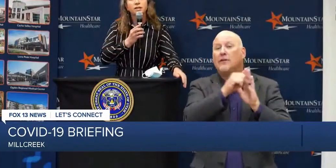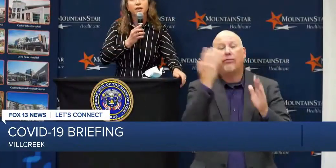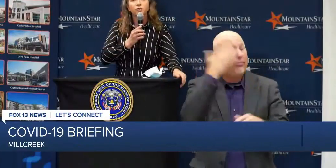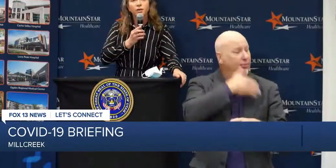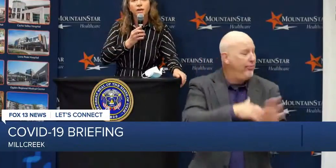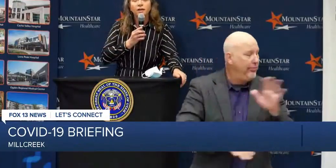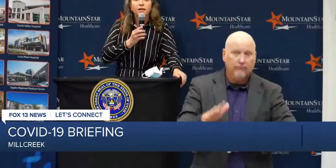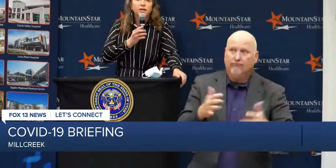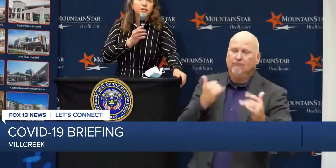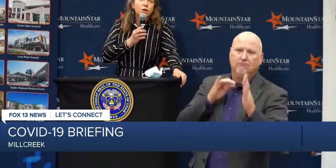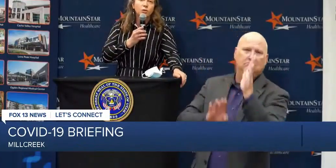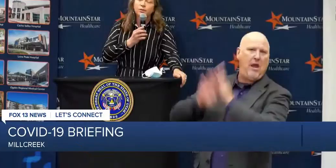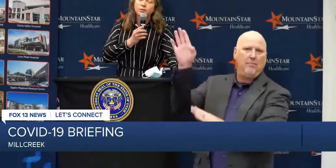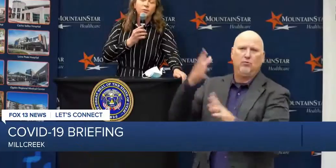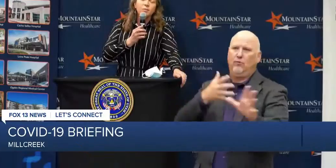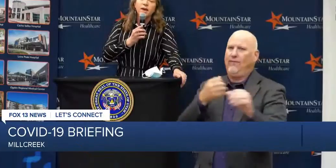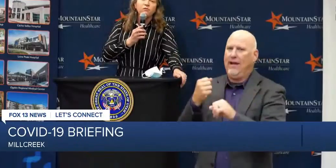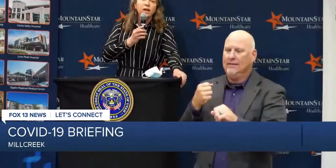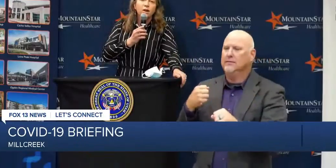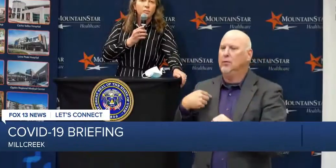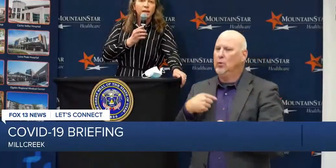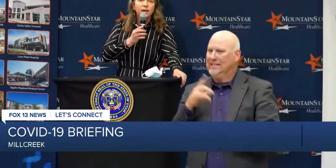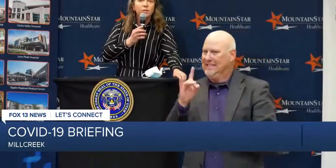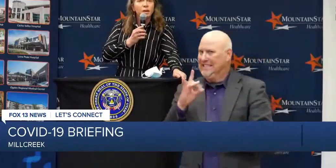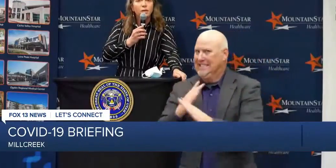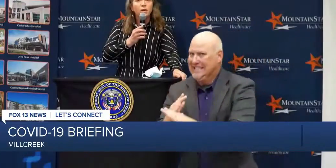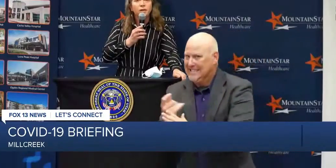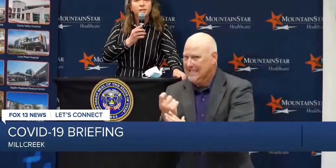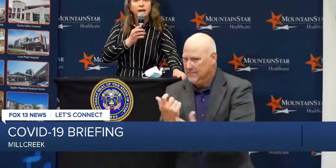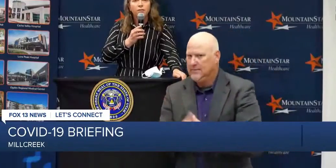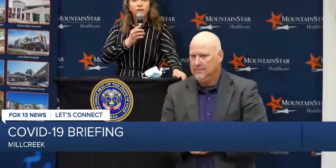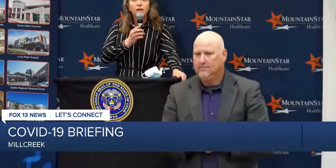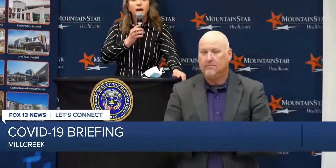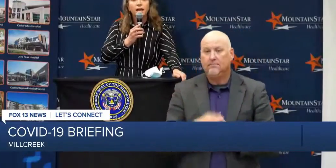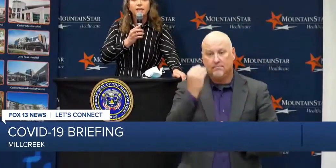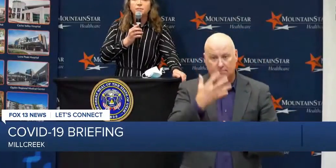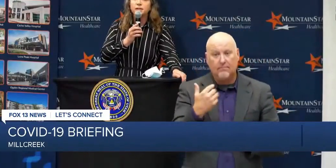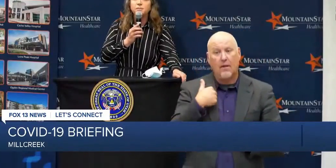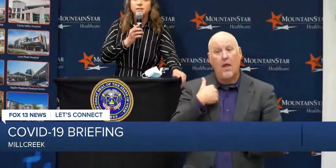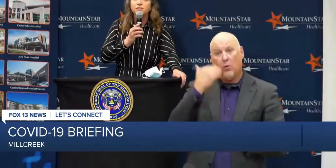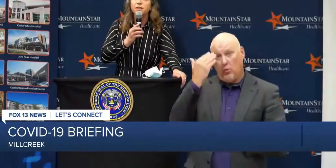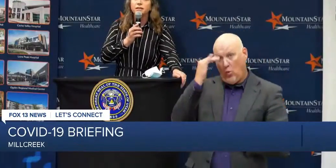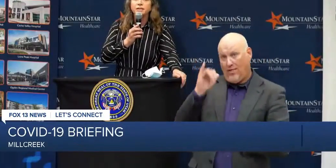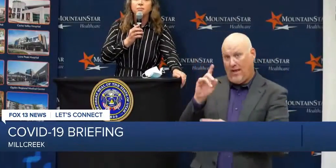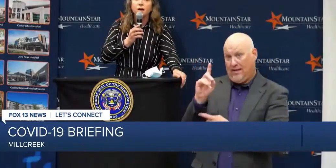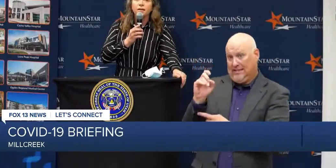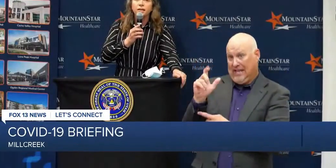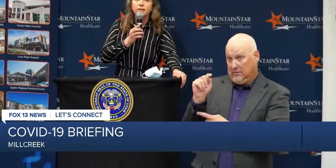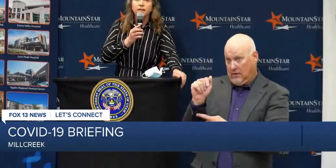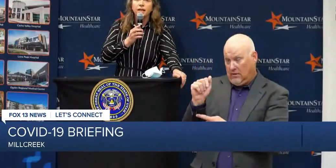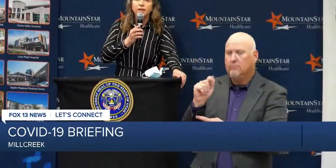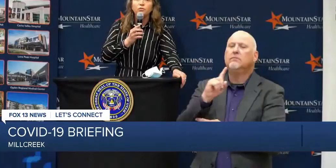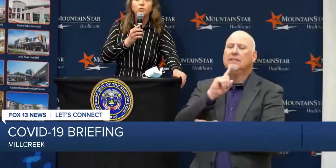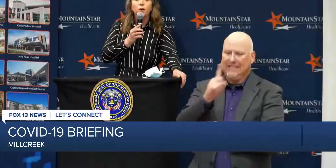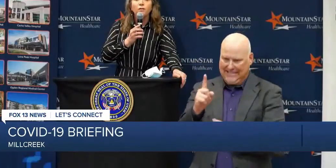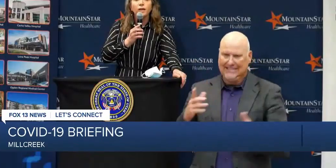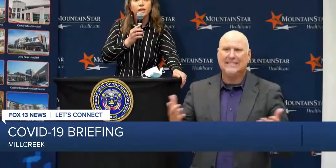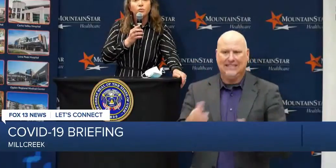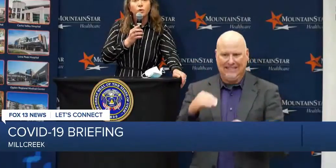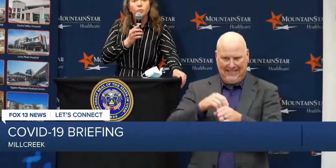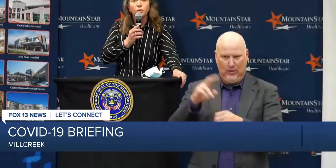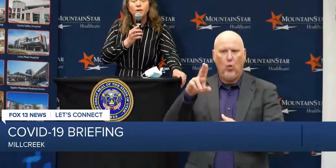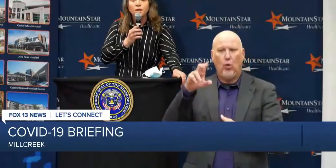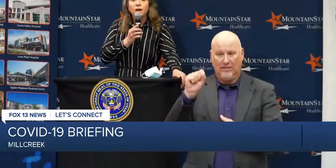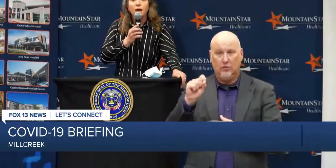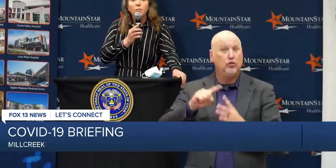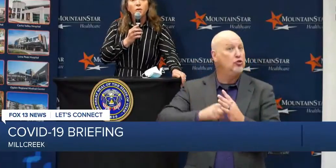other parts of the country. And so we may have hit our peak and we may be going down. I can speak specifically to some modeling in the K through 12